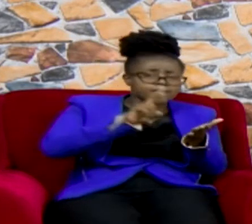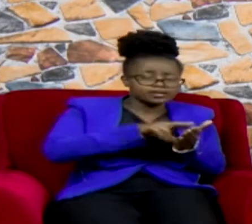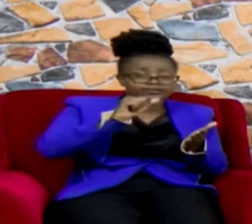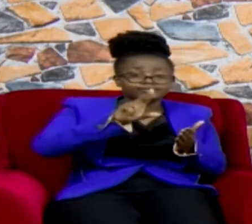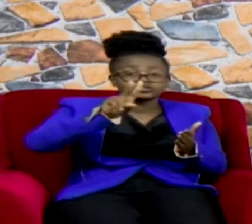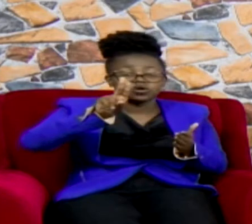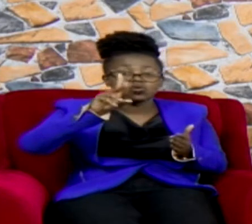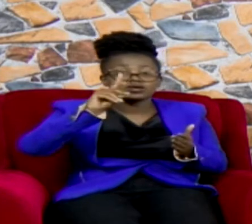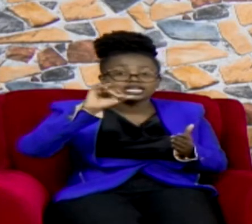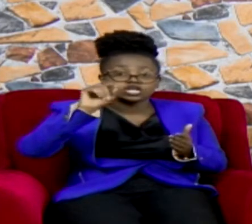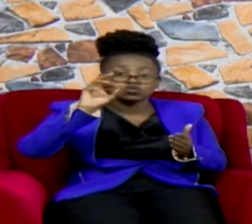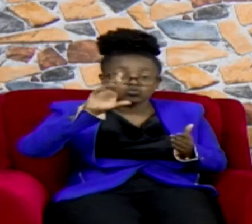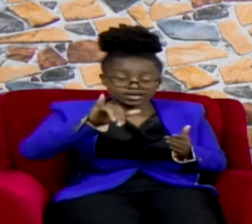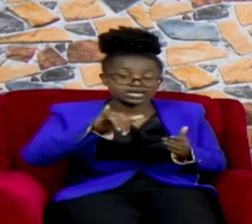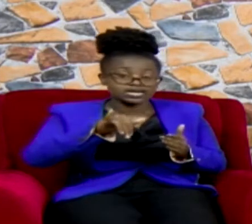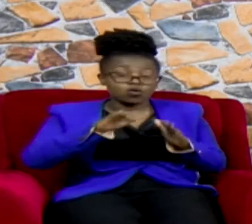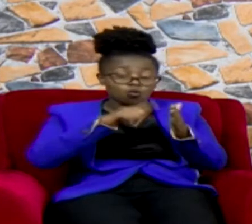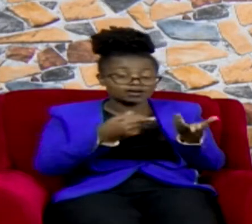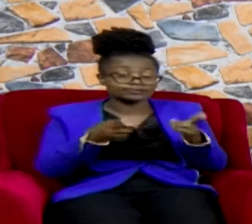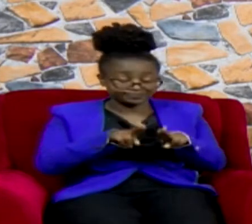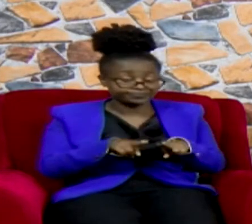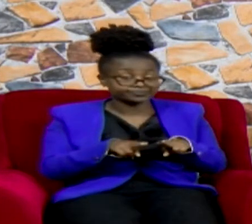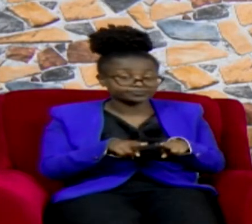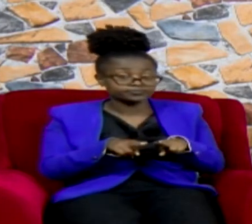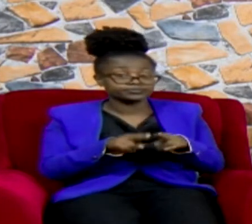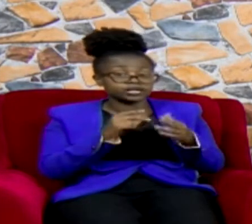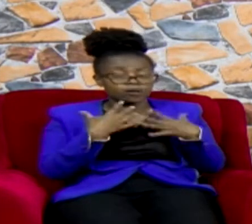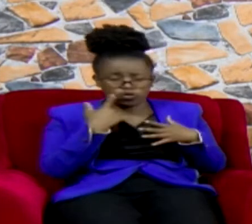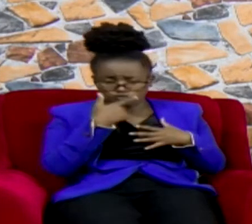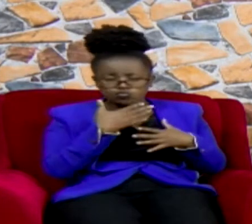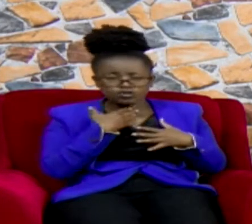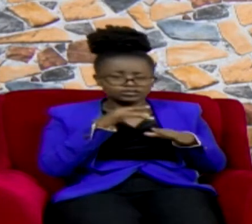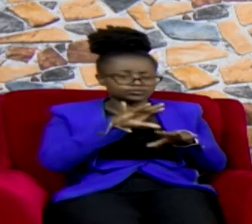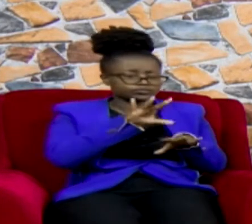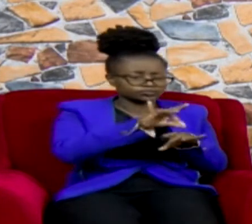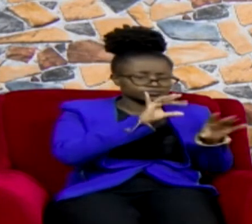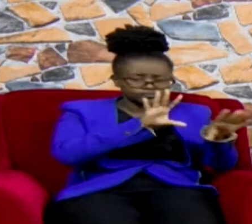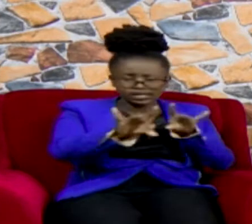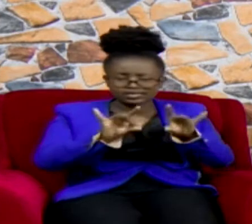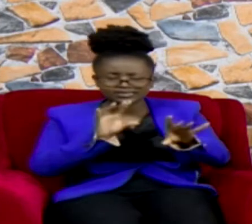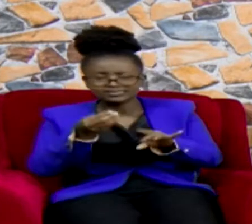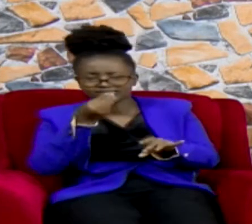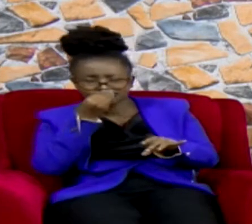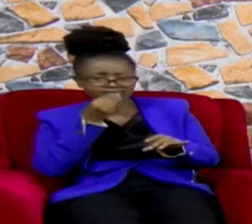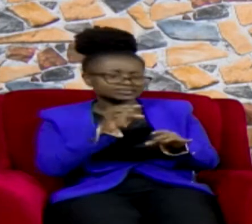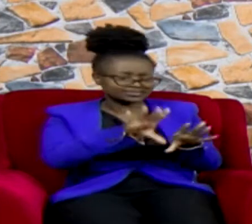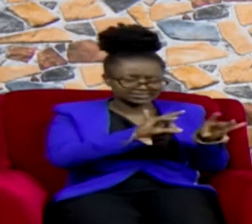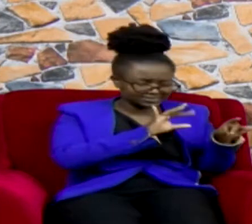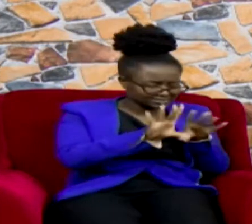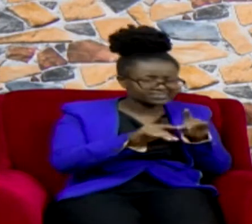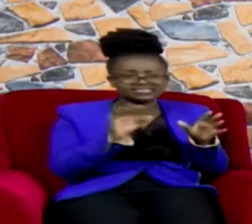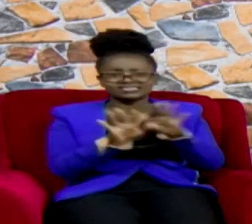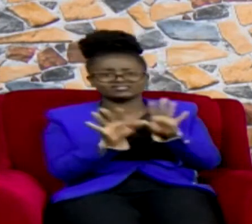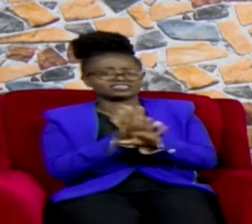Yeah, it's auditory. Now, what happens to this? You had just touched on this. There's persons who want to touch everything, put in their mouth. Because I know I was